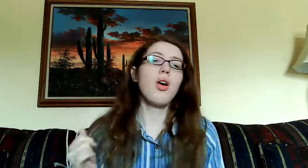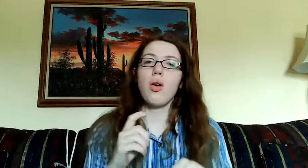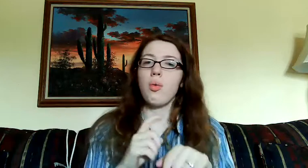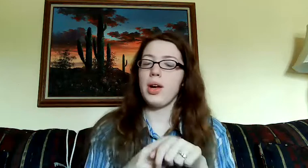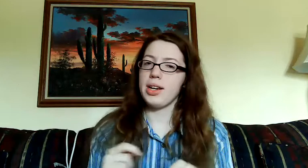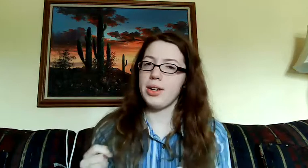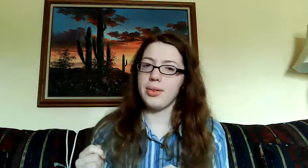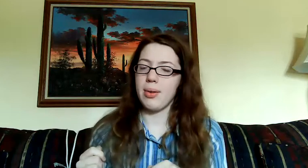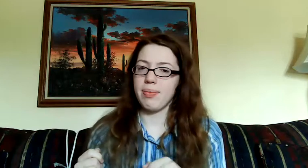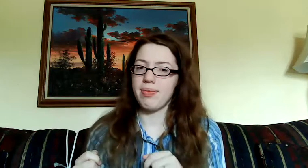when you